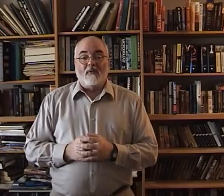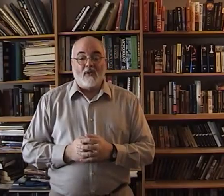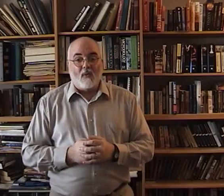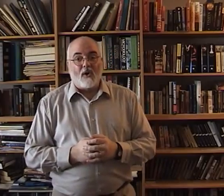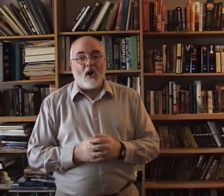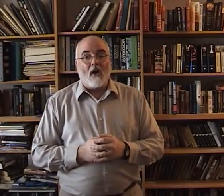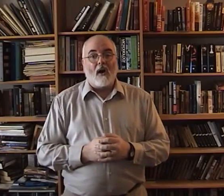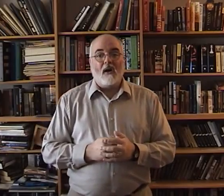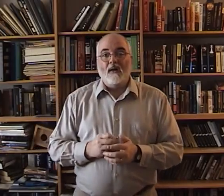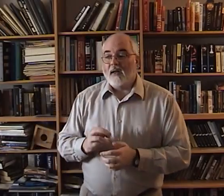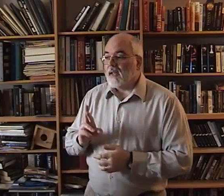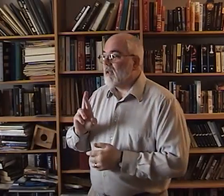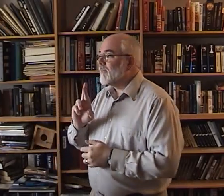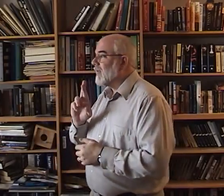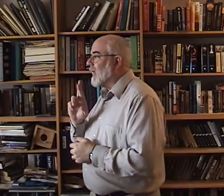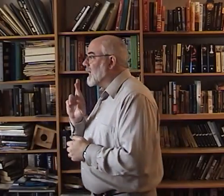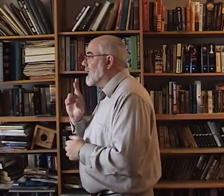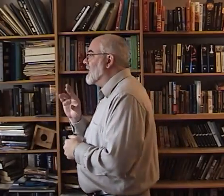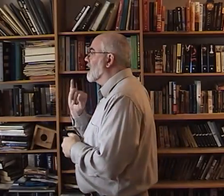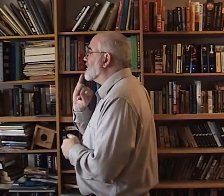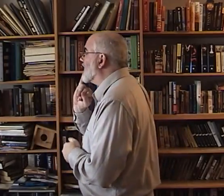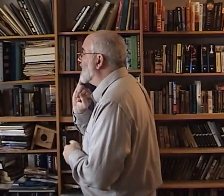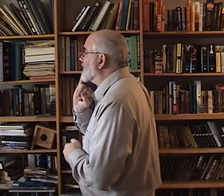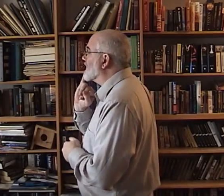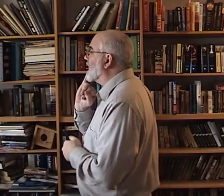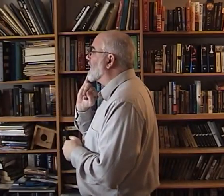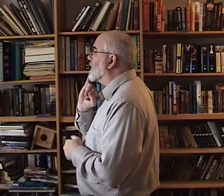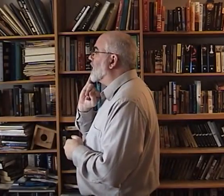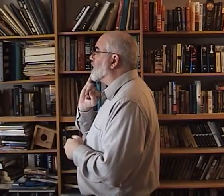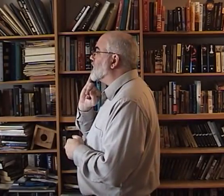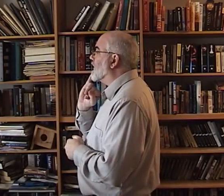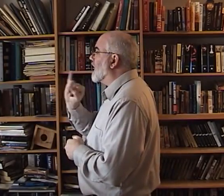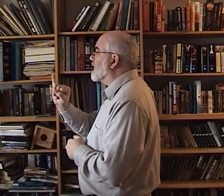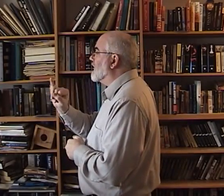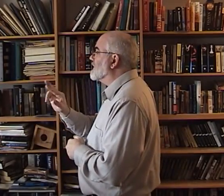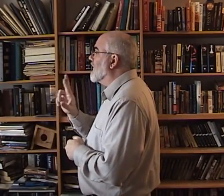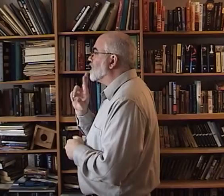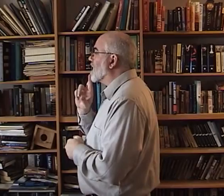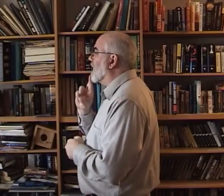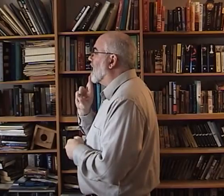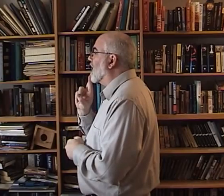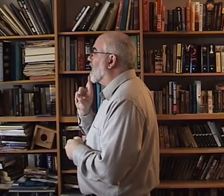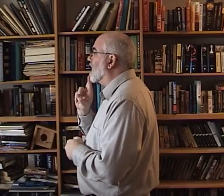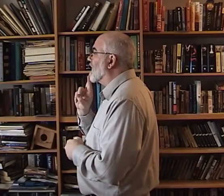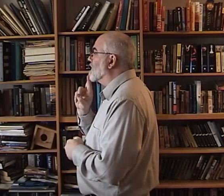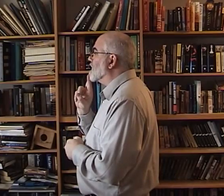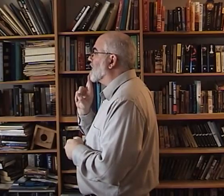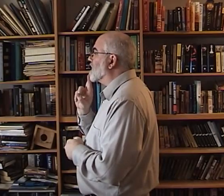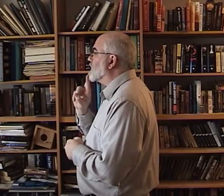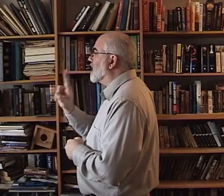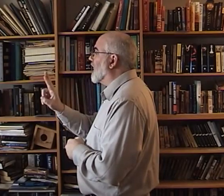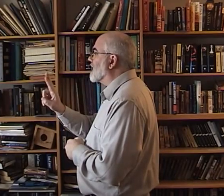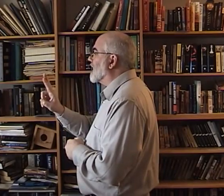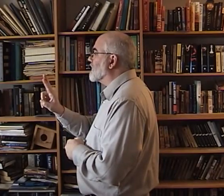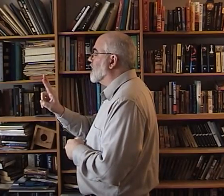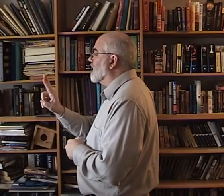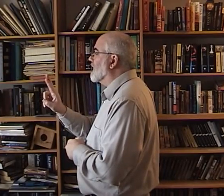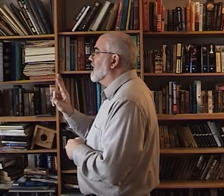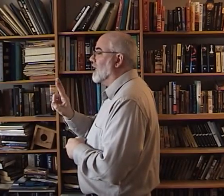The word are, like is kind of coming off the chin like this. R comes off the chin like that as well. It's